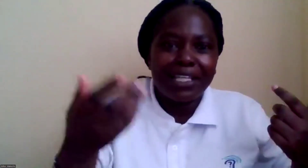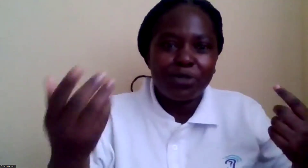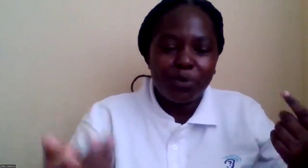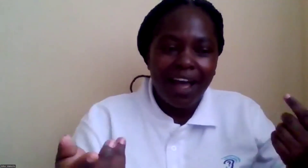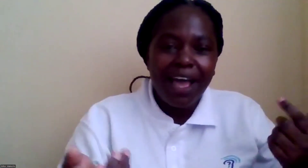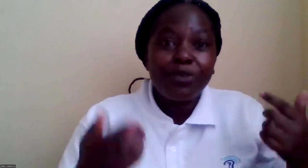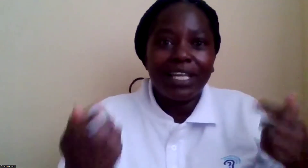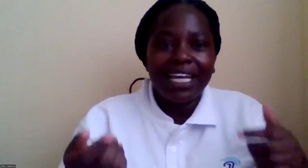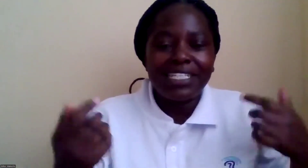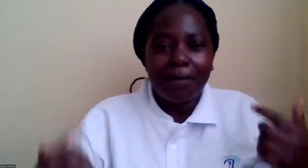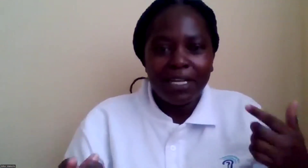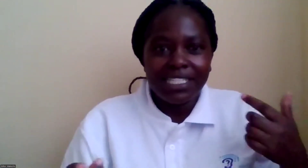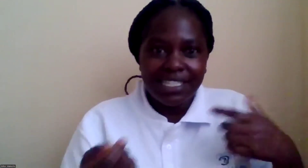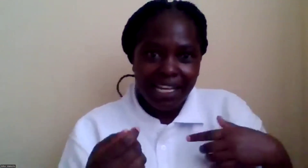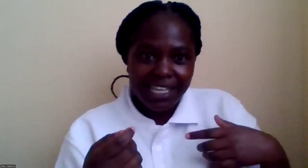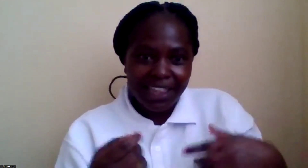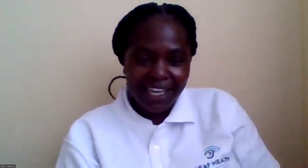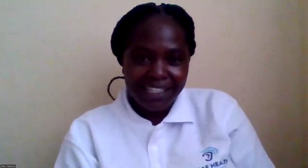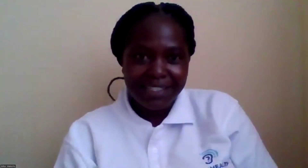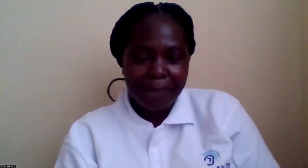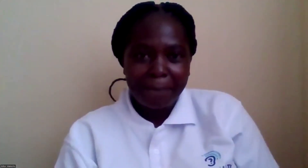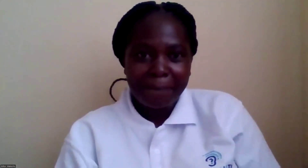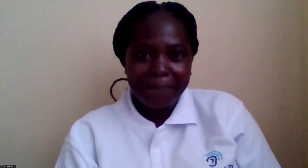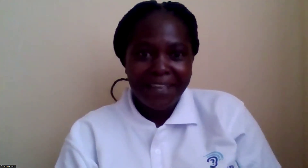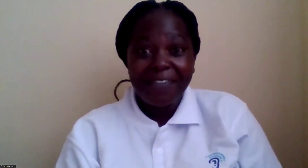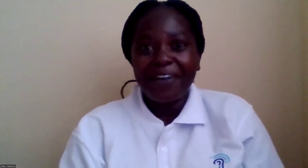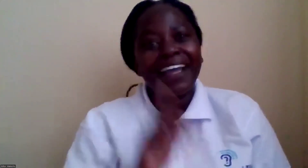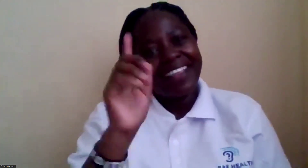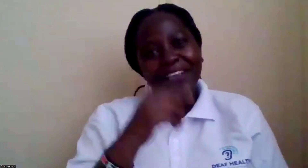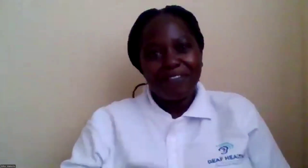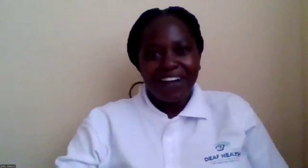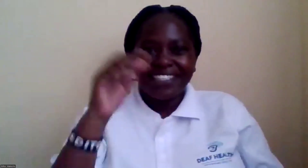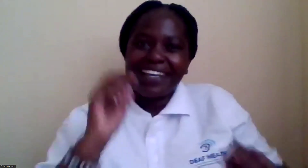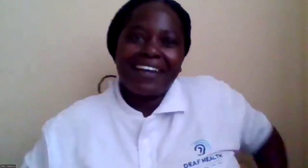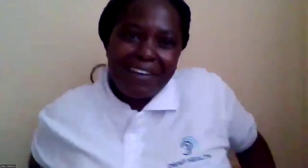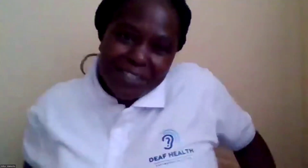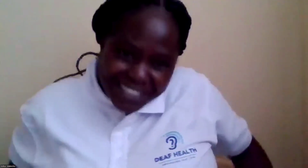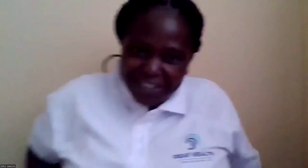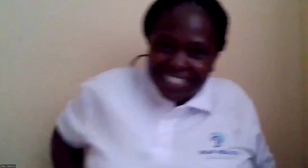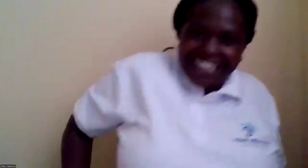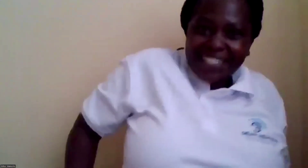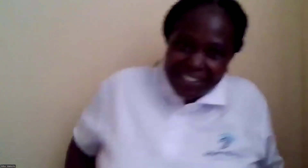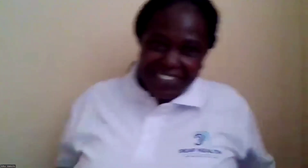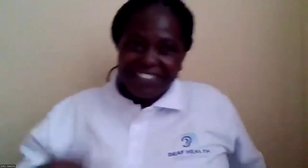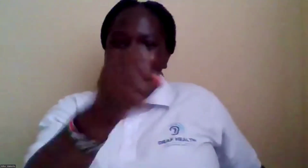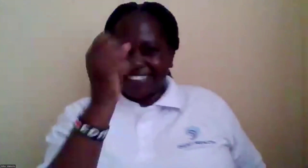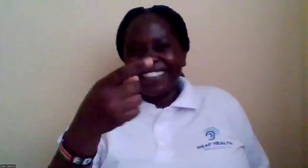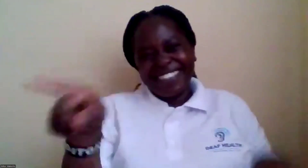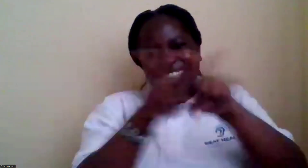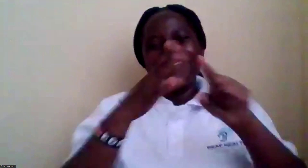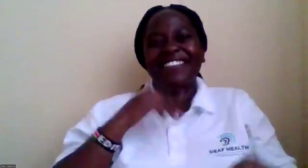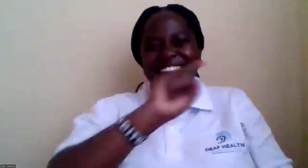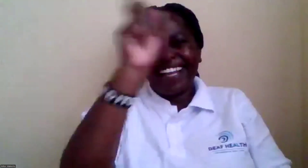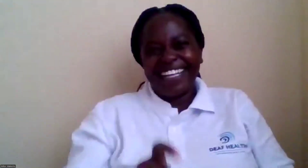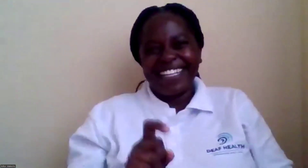on taking the sugar, you will get diabetes. Is that the case? That's a Hey, wow, good thank you for question. asking. I wanted to ask that also. That's a